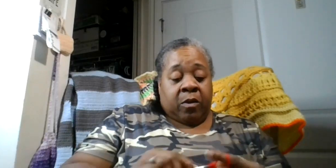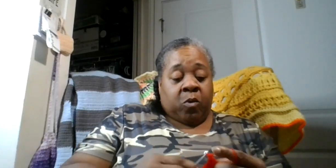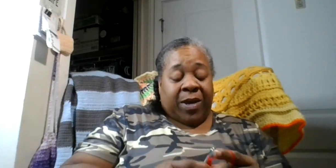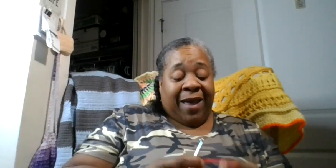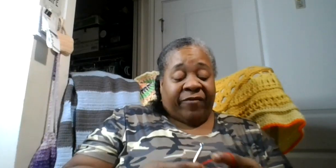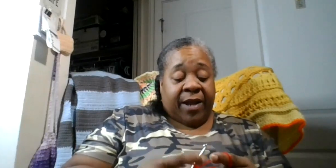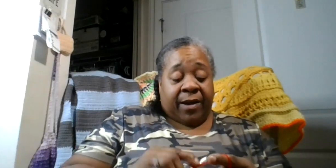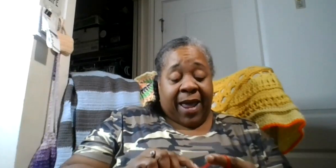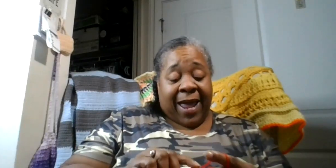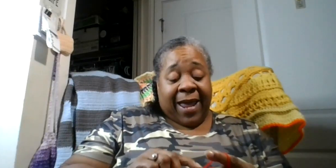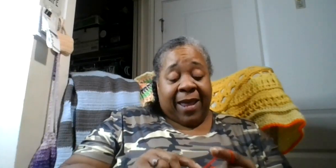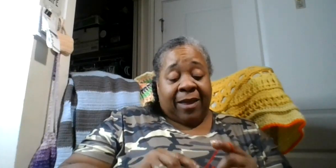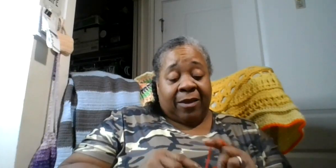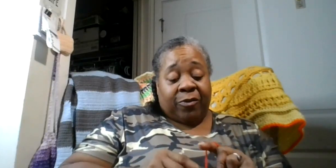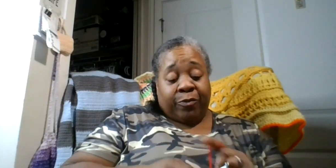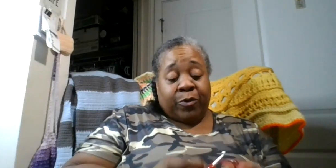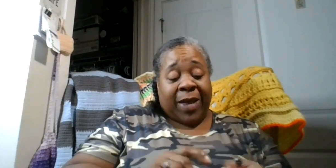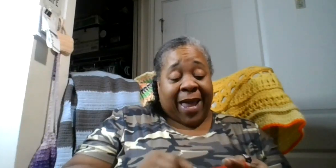we have done A through K.